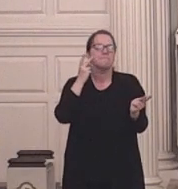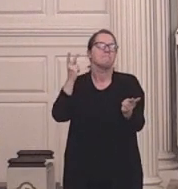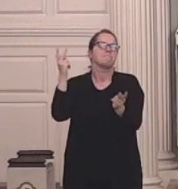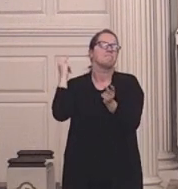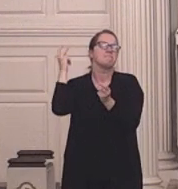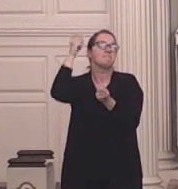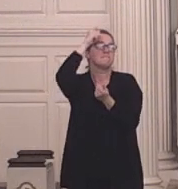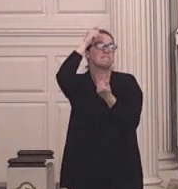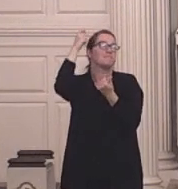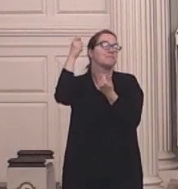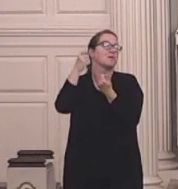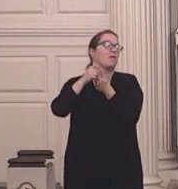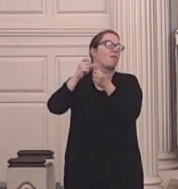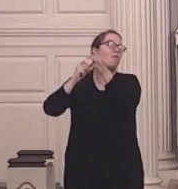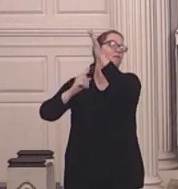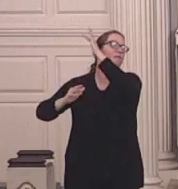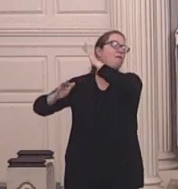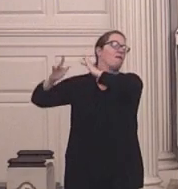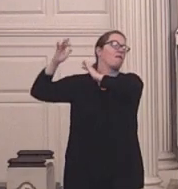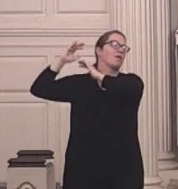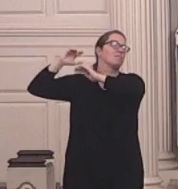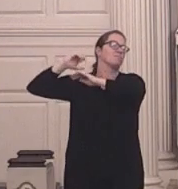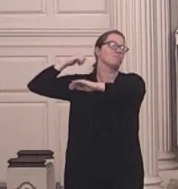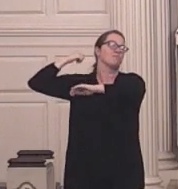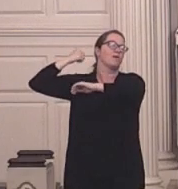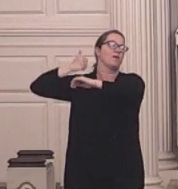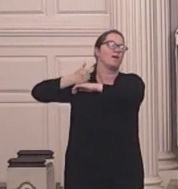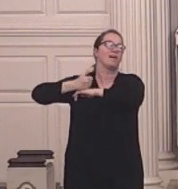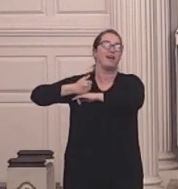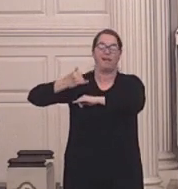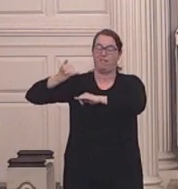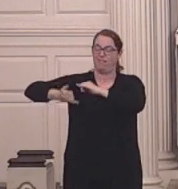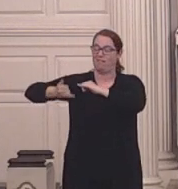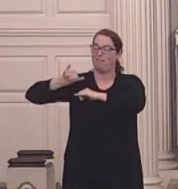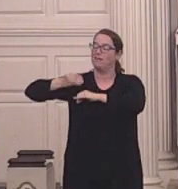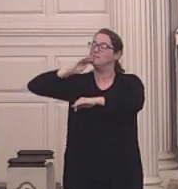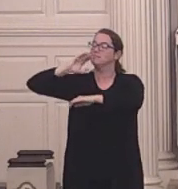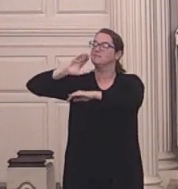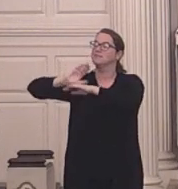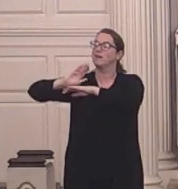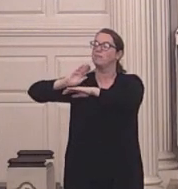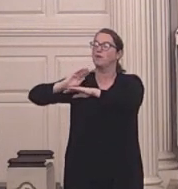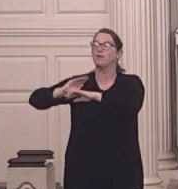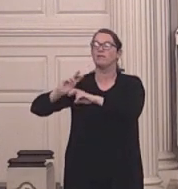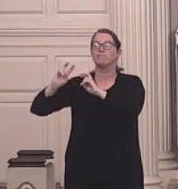institution olden of that supper was